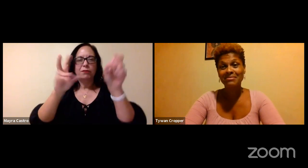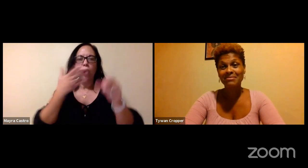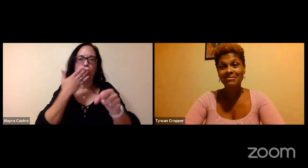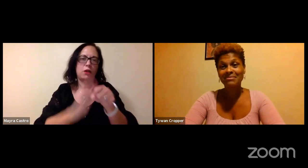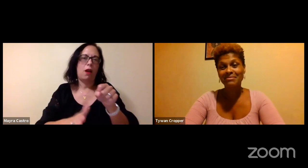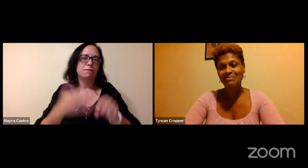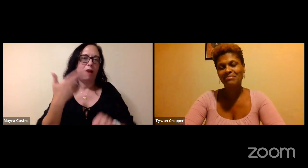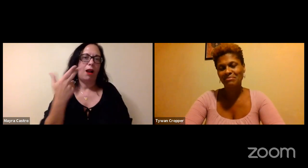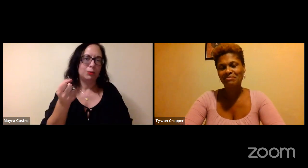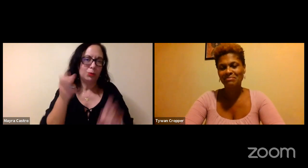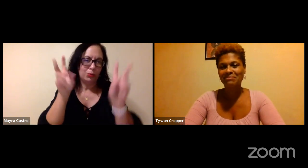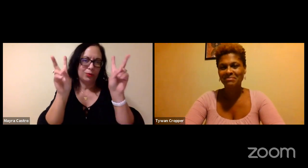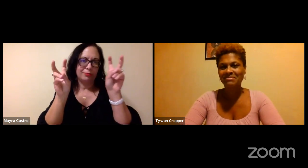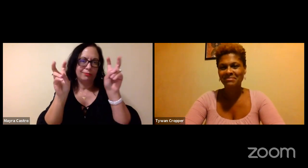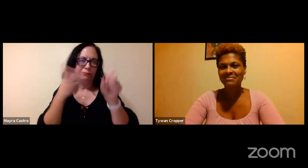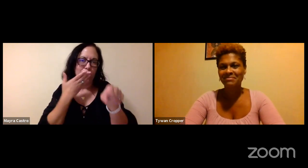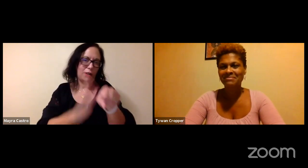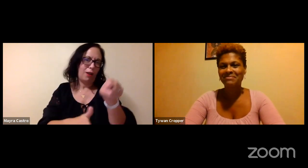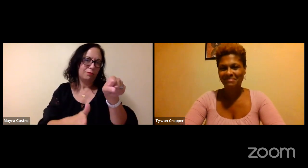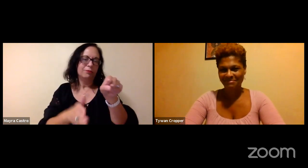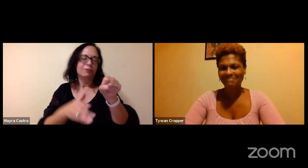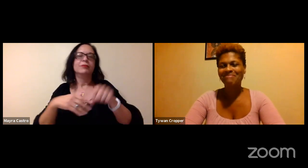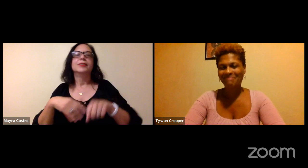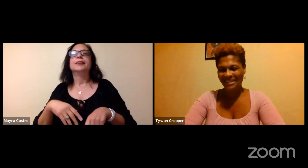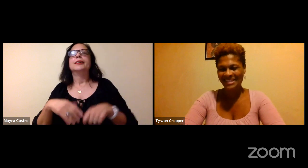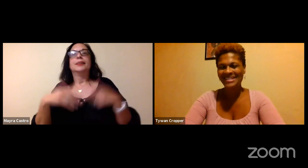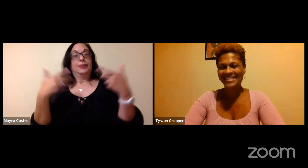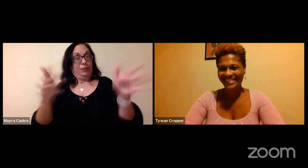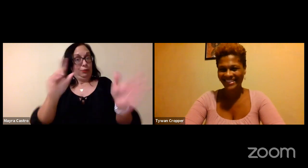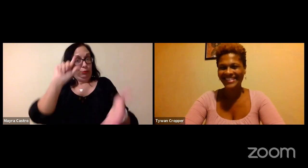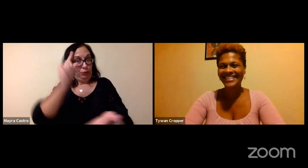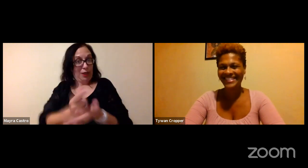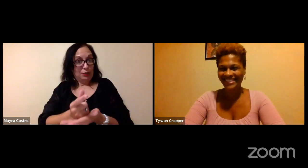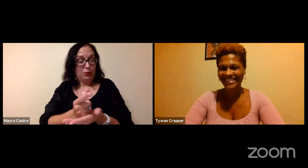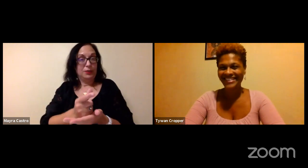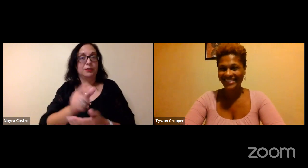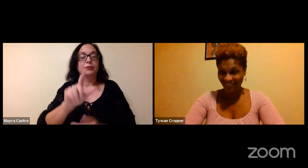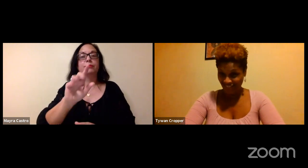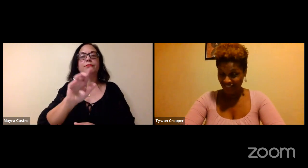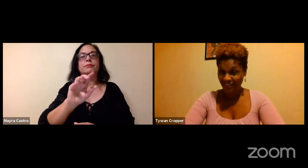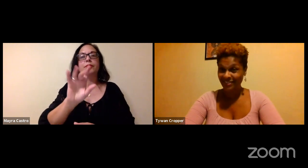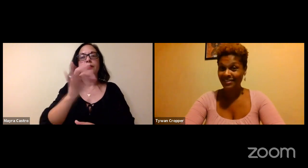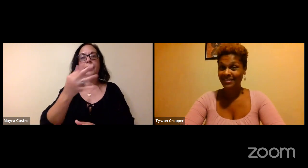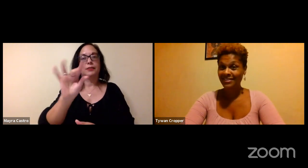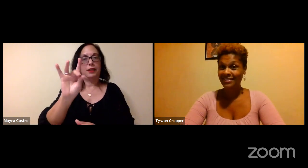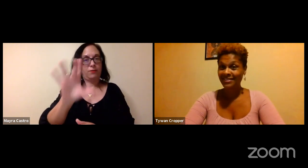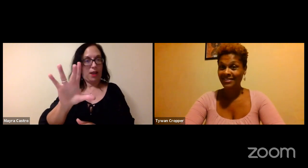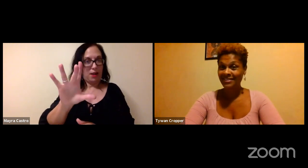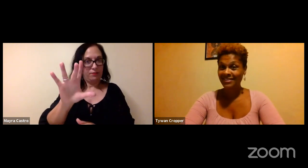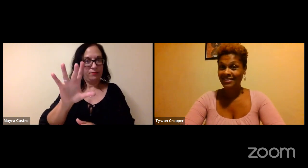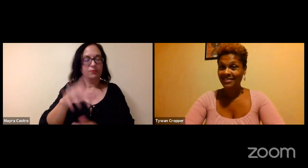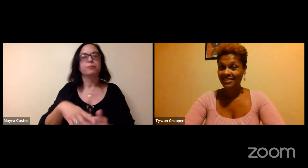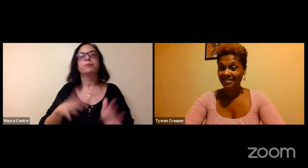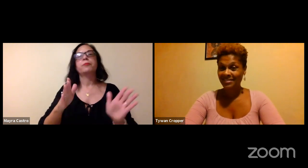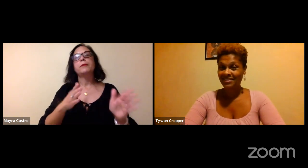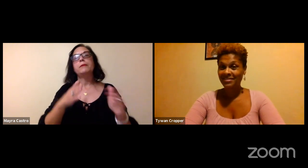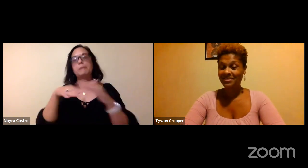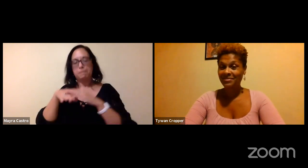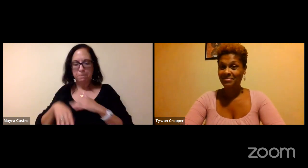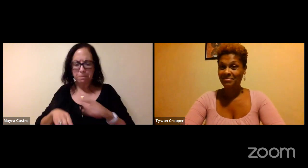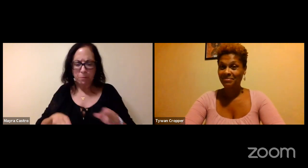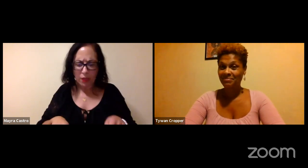But I think overall I did well, and I did good enough, shall we say, in high school to get by. I graduated